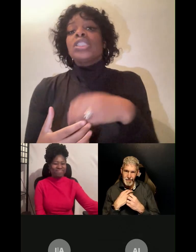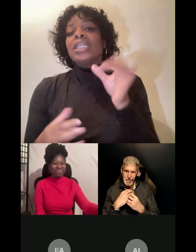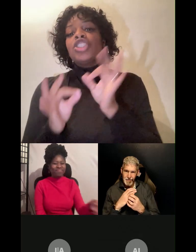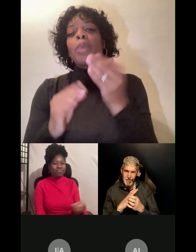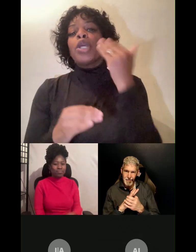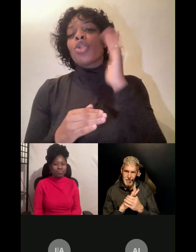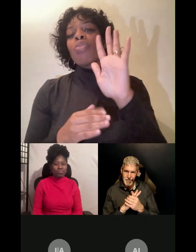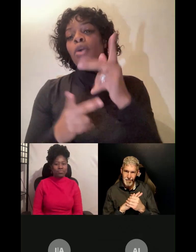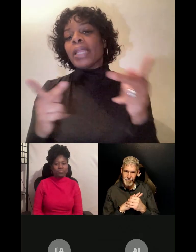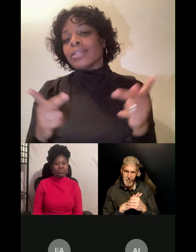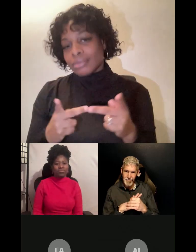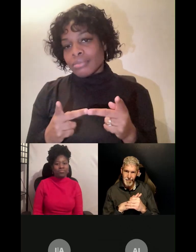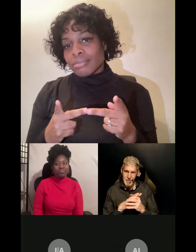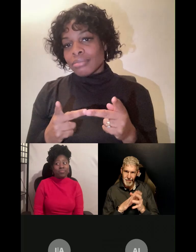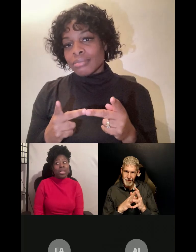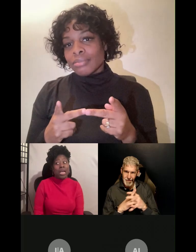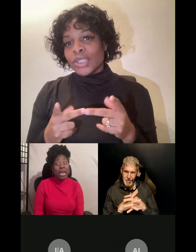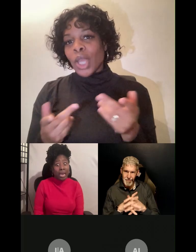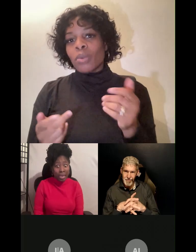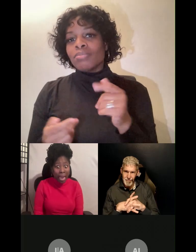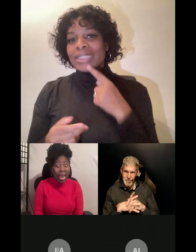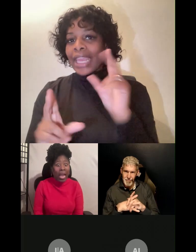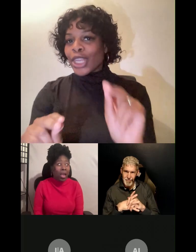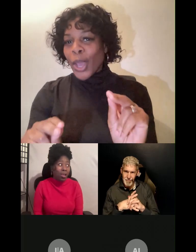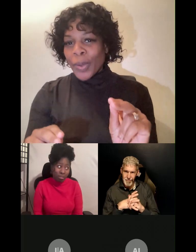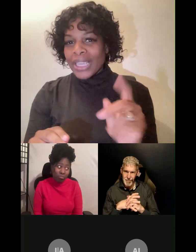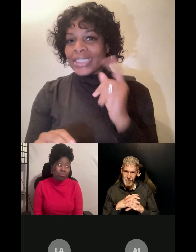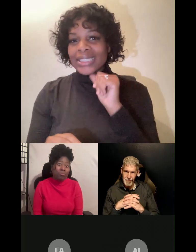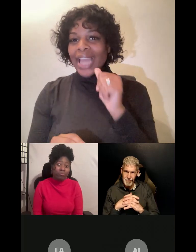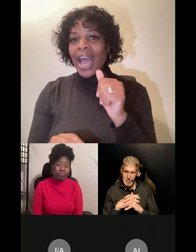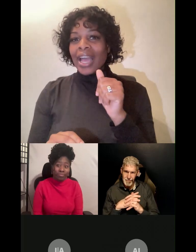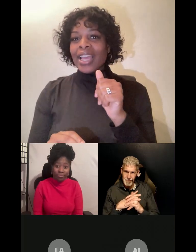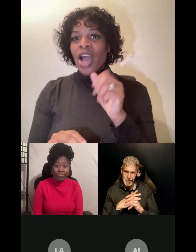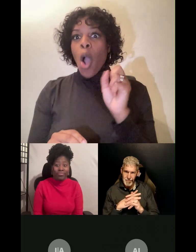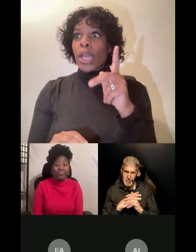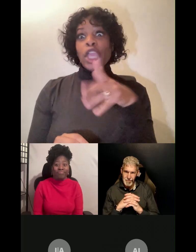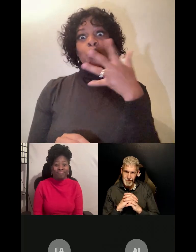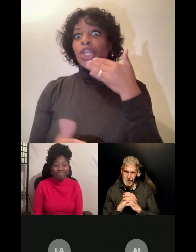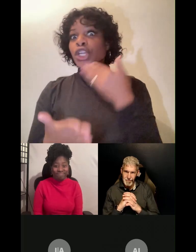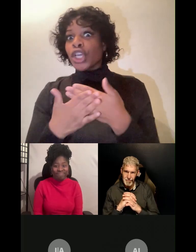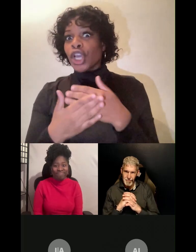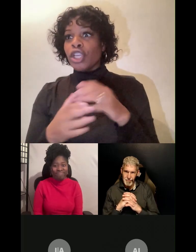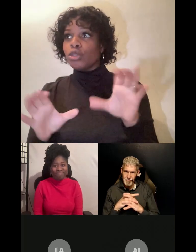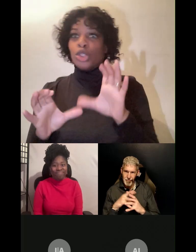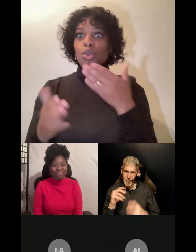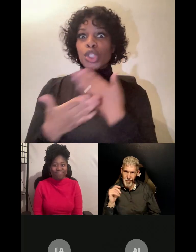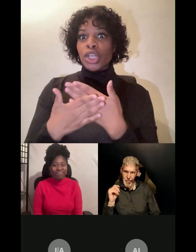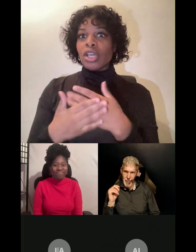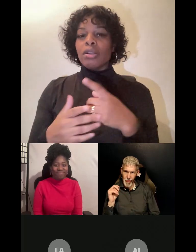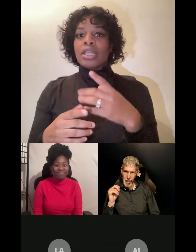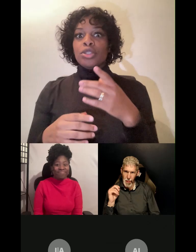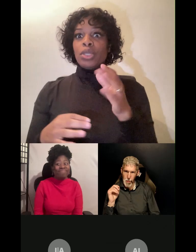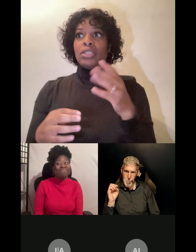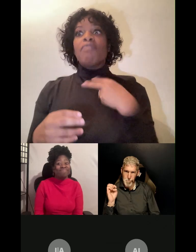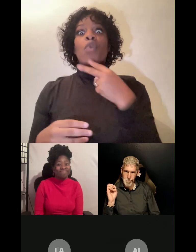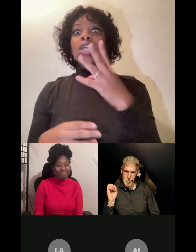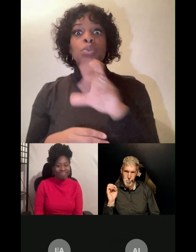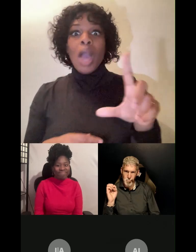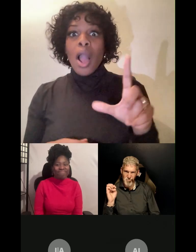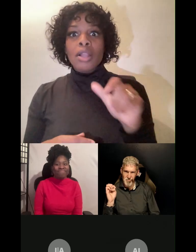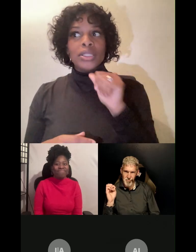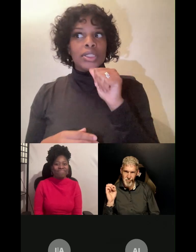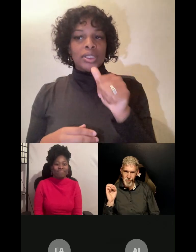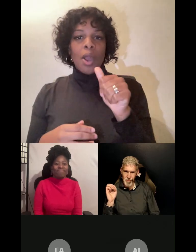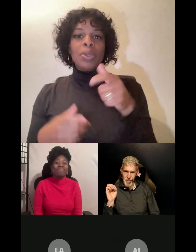I wish the interpreter knows their place. They know it's not okay. You look good, you do good, you can